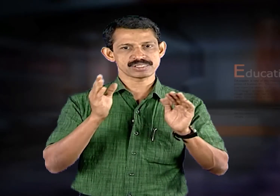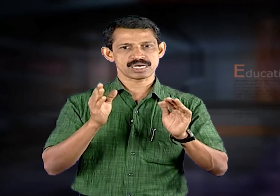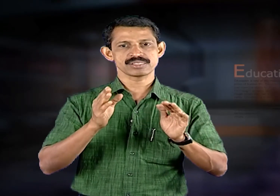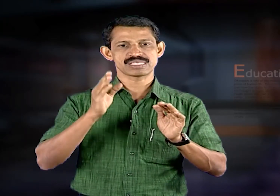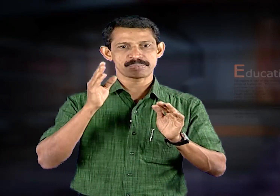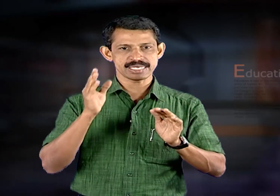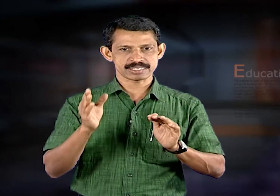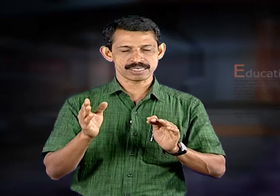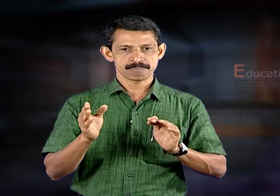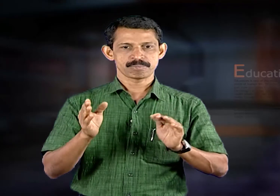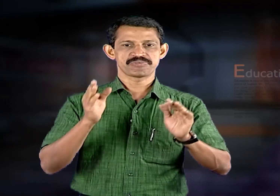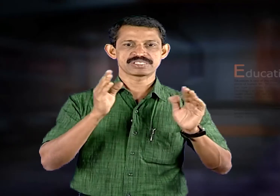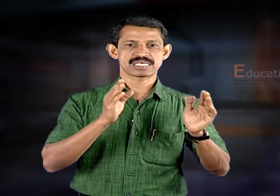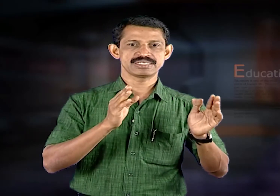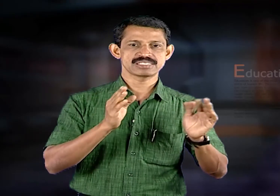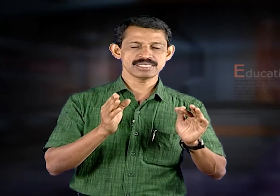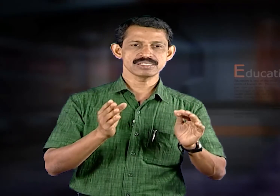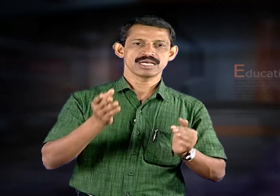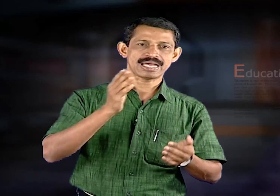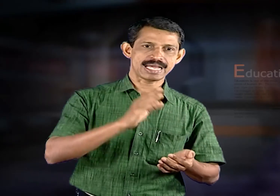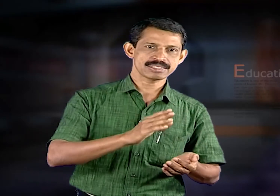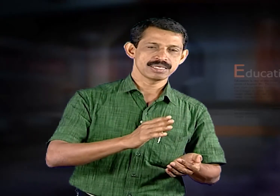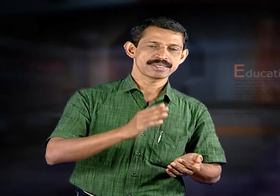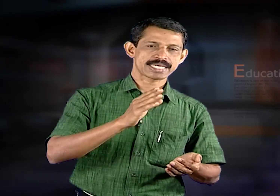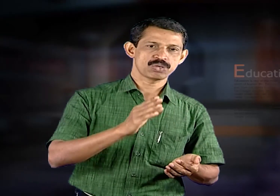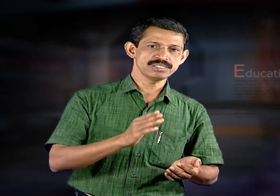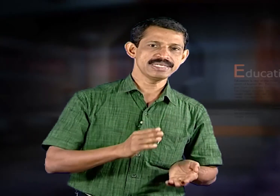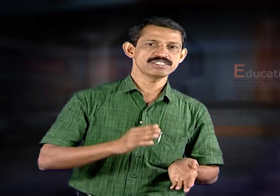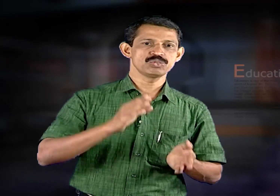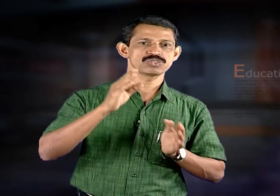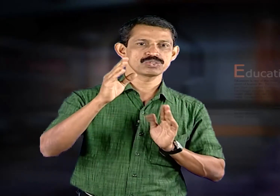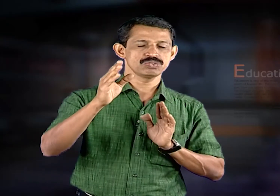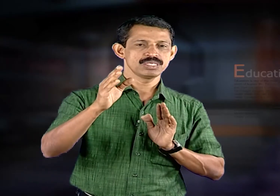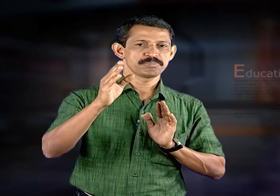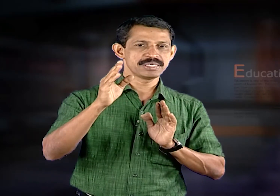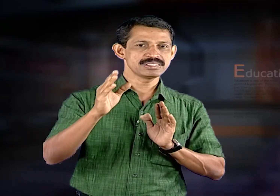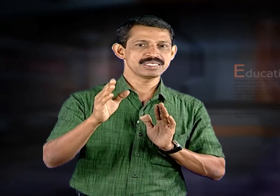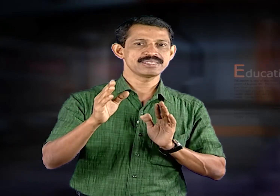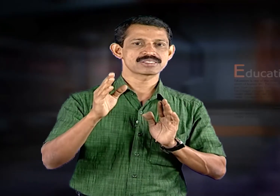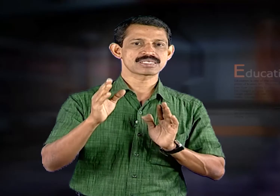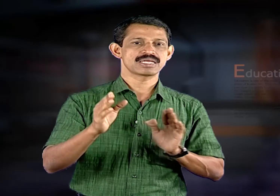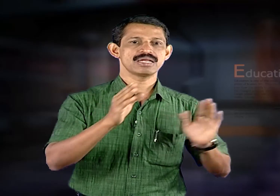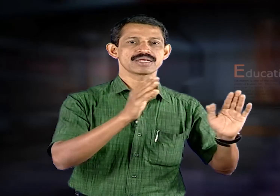are separated by physical distance and technology is used to bridge the instructional